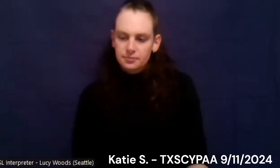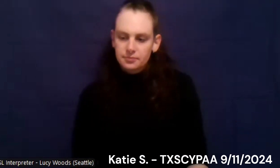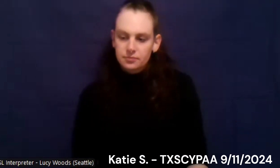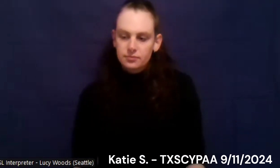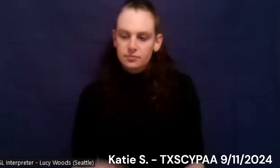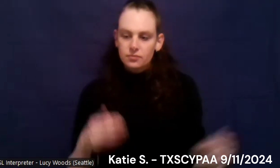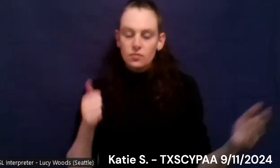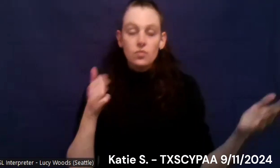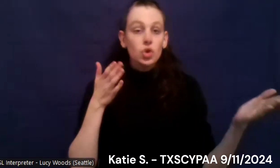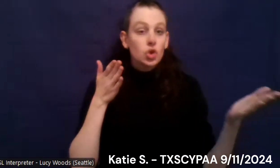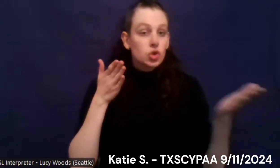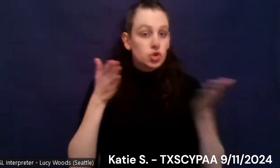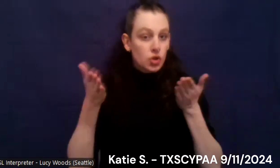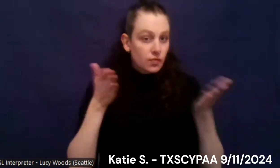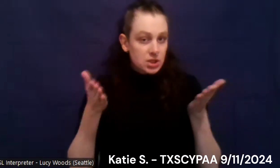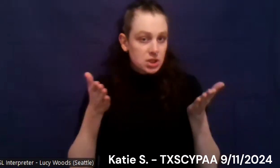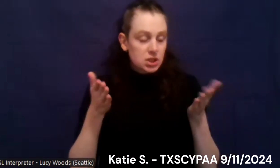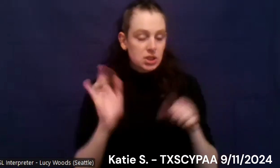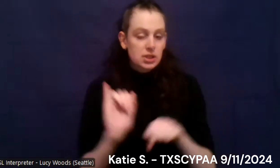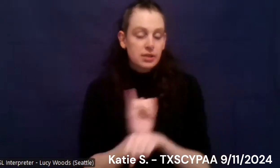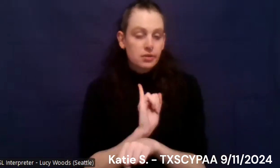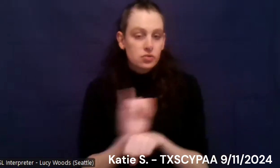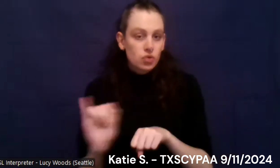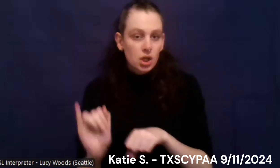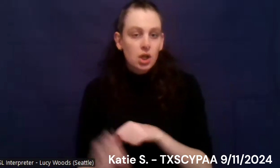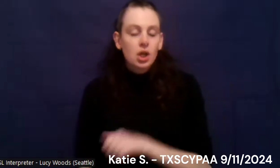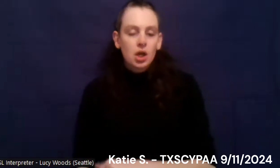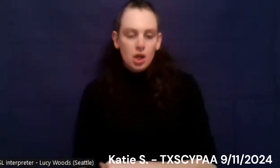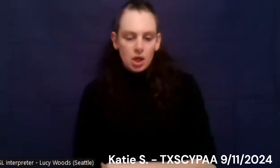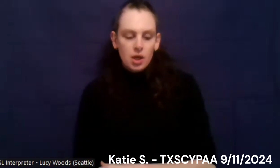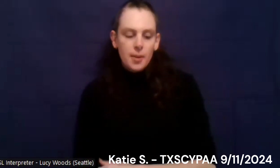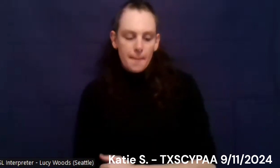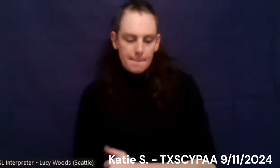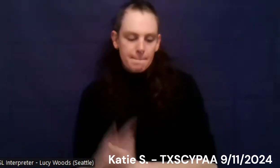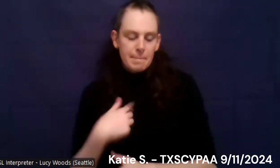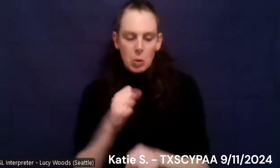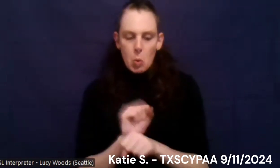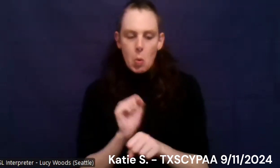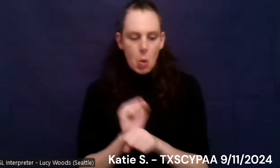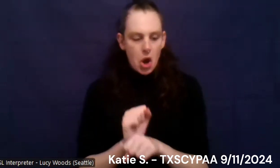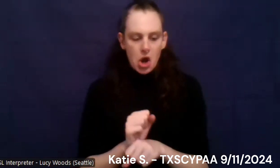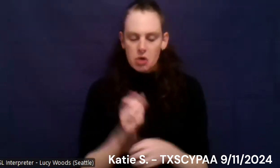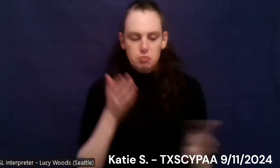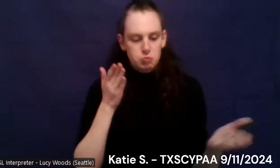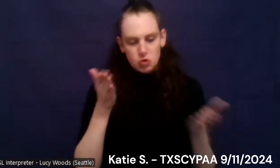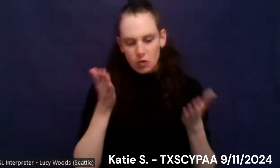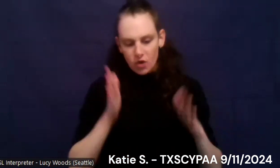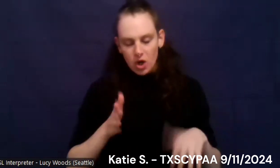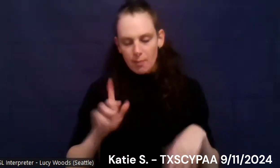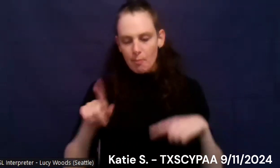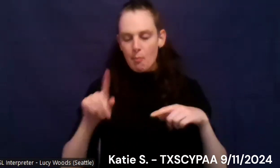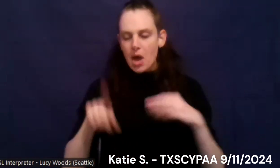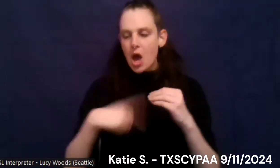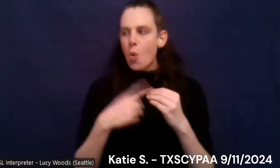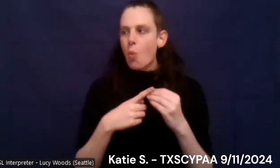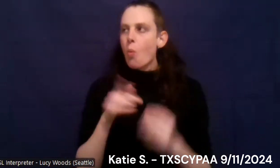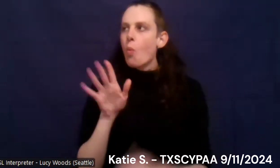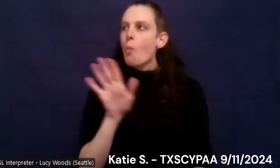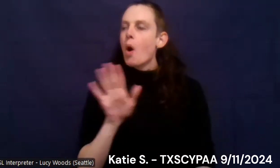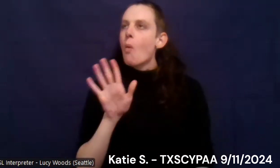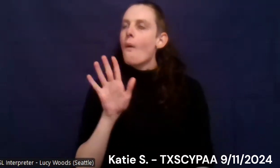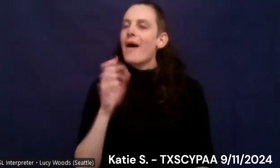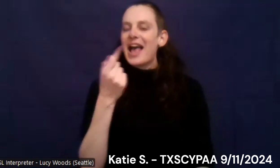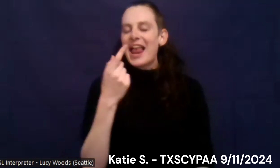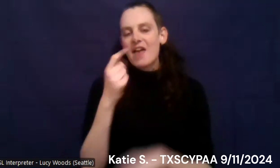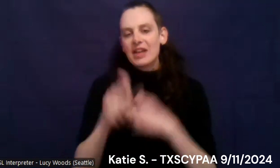industry, it, I was in there for about 11 years until the year I got sober, actually.